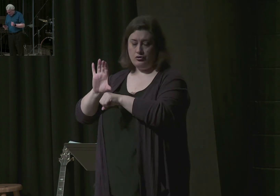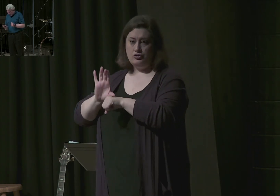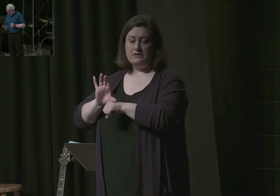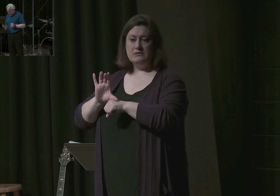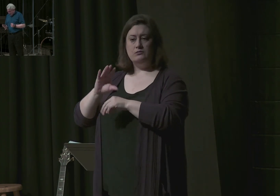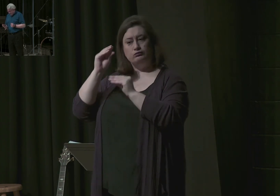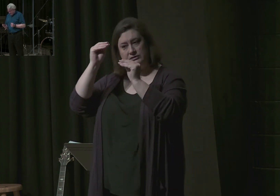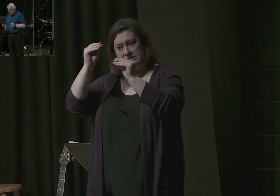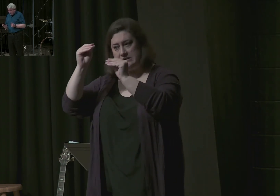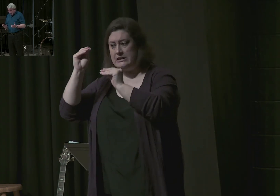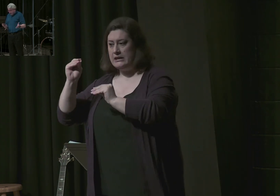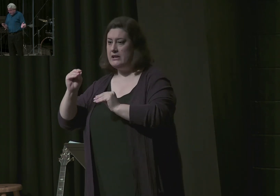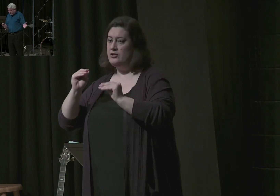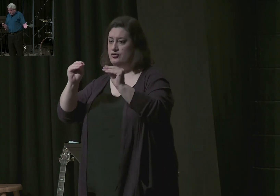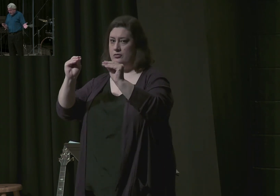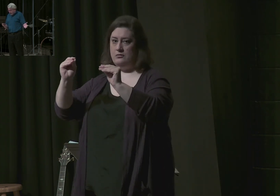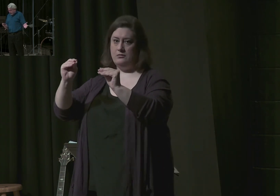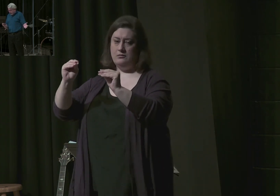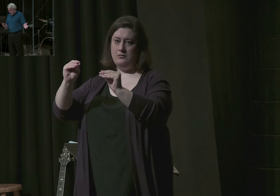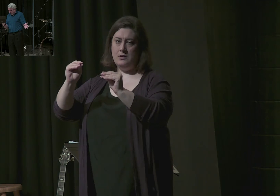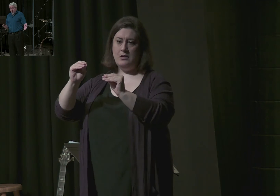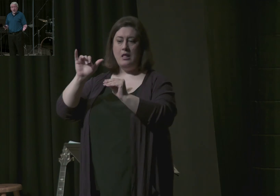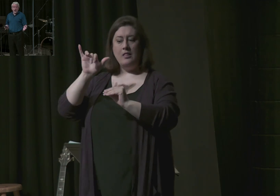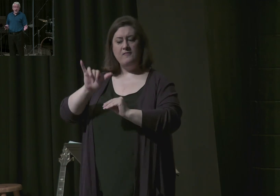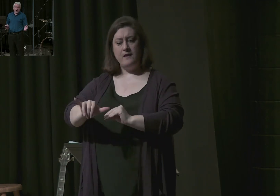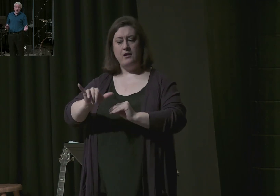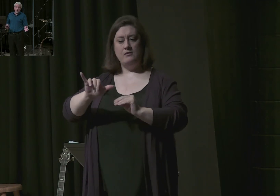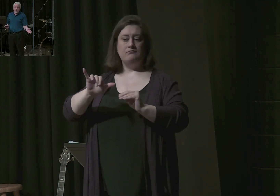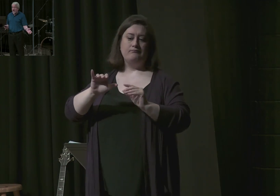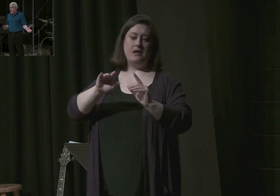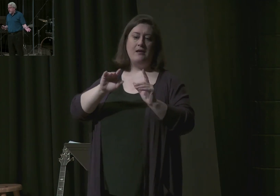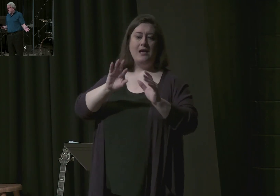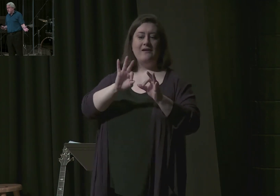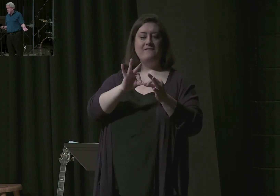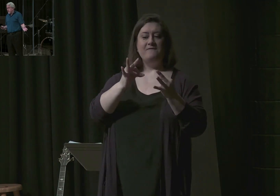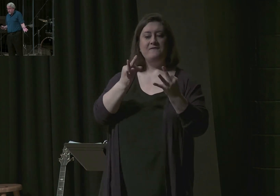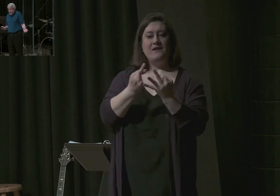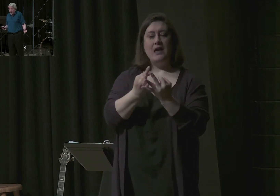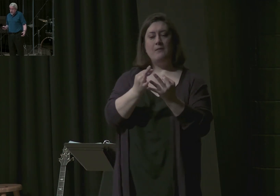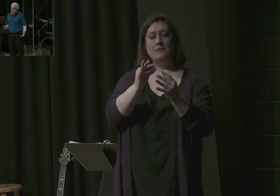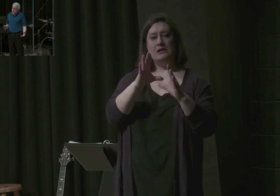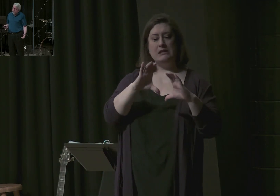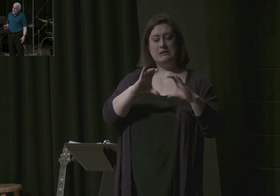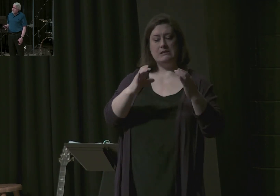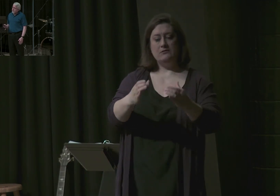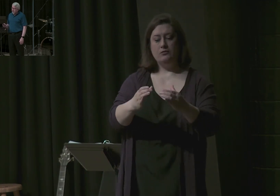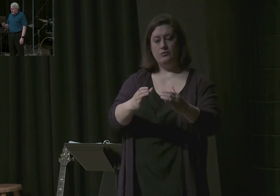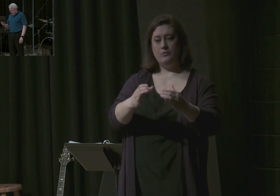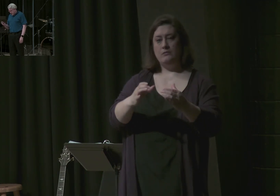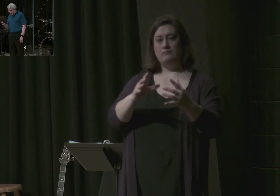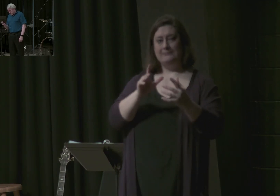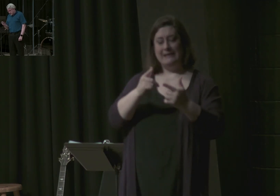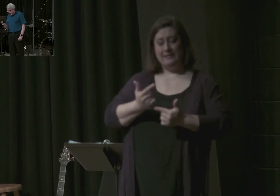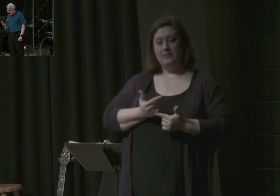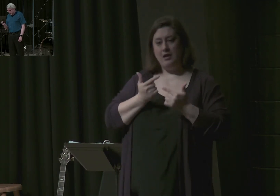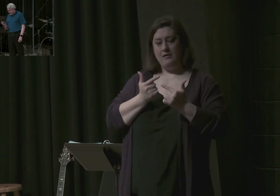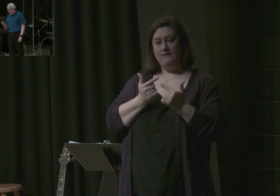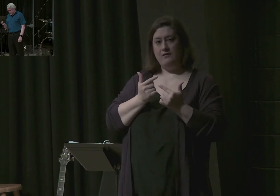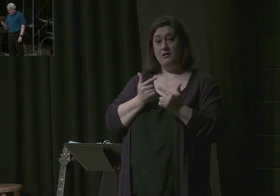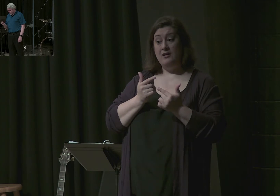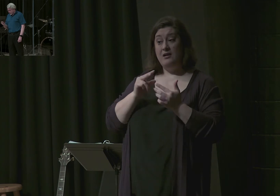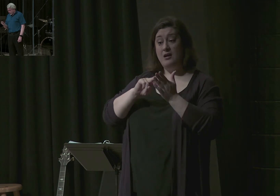Bible way. And people doing it another way are, in fact, either foolish or probably actually are